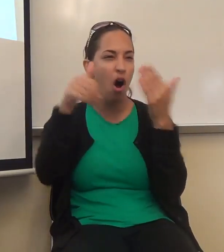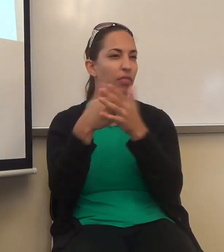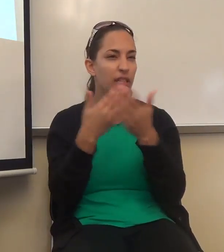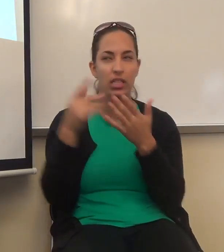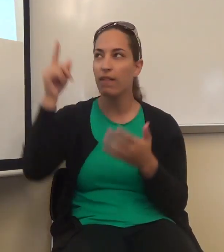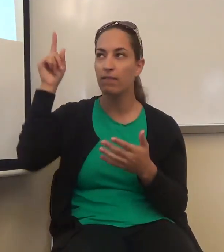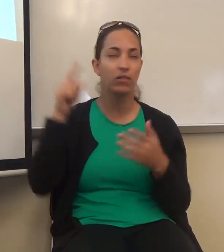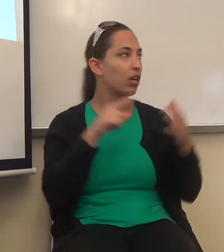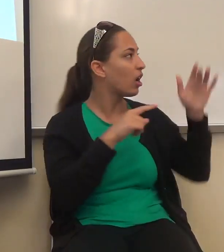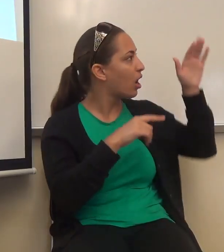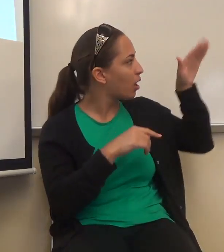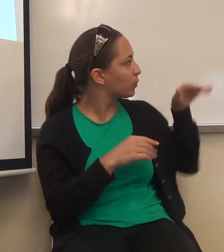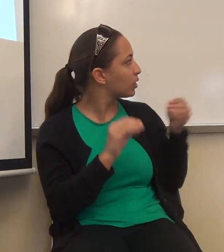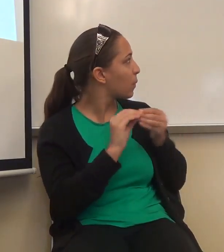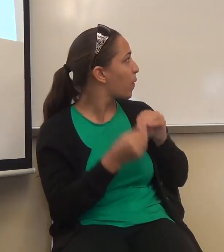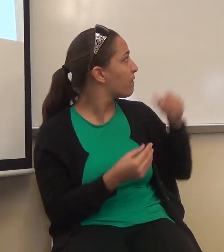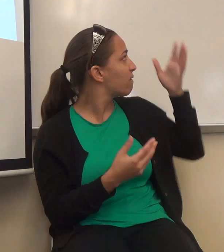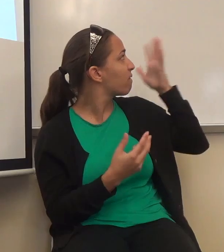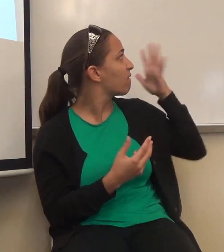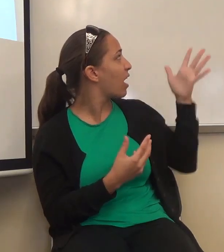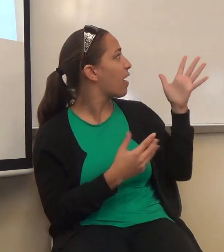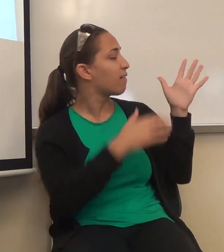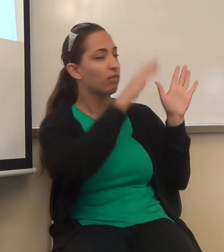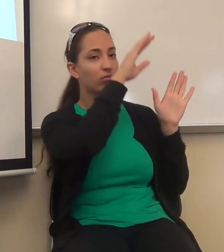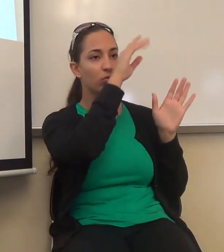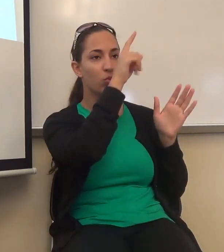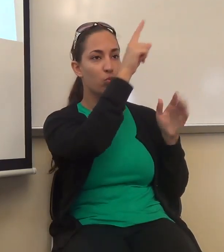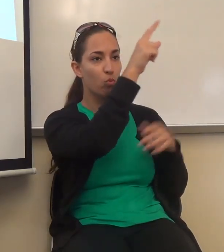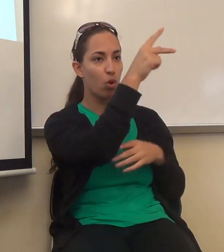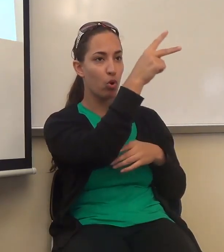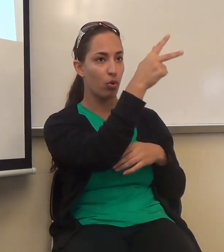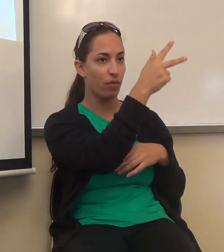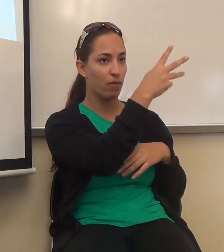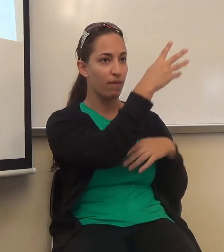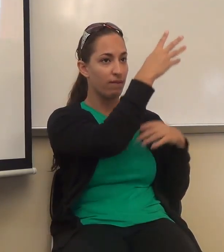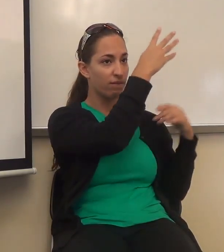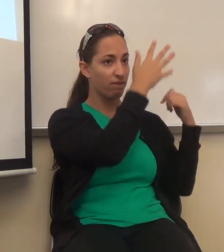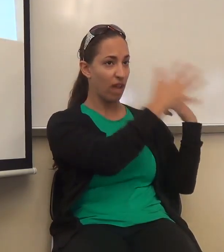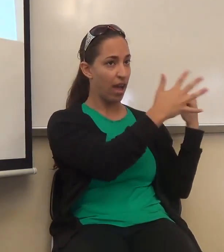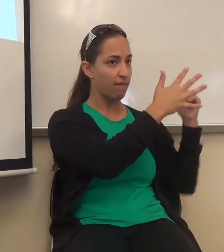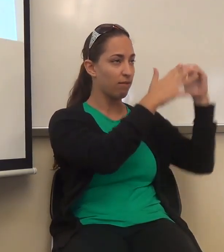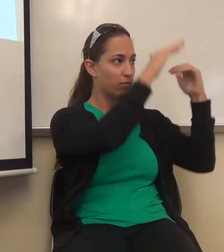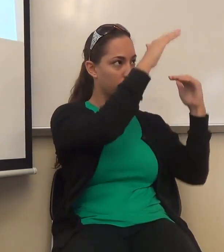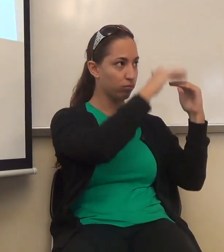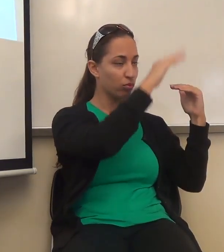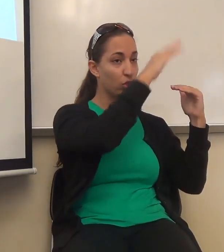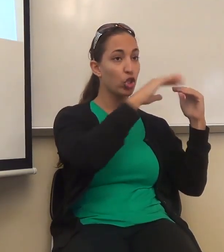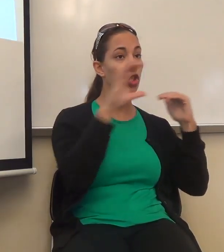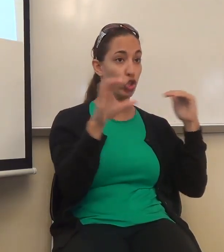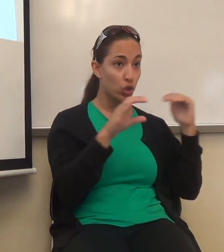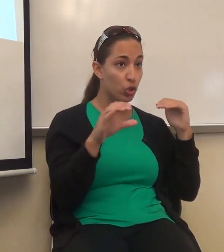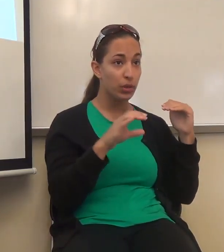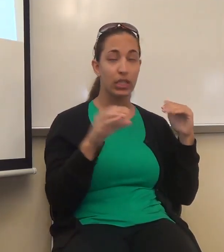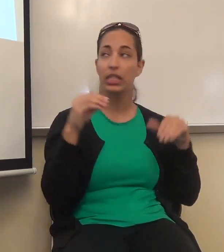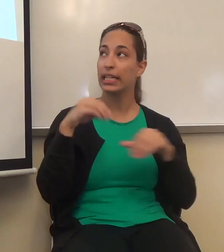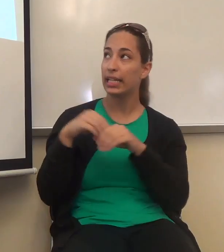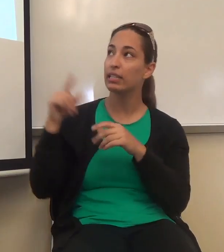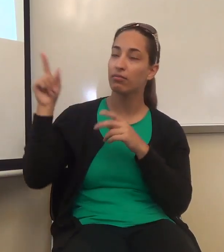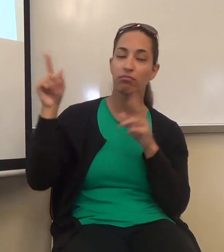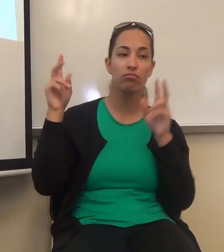number 5, okay, in your real life annotation, which is a